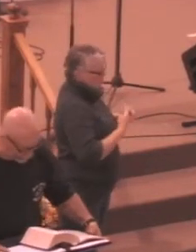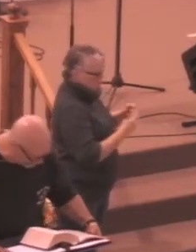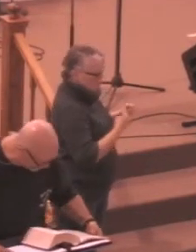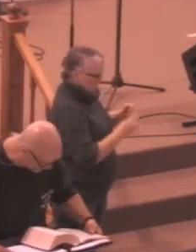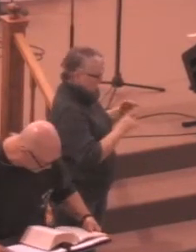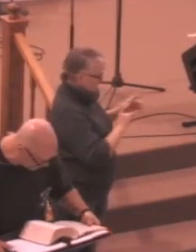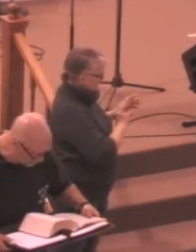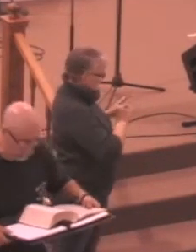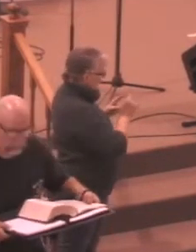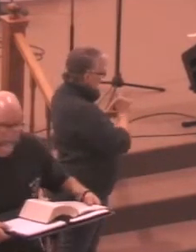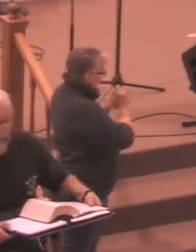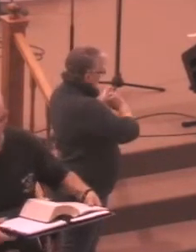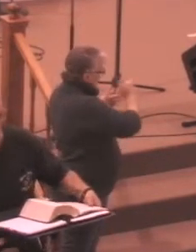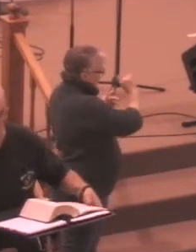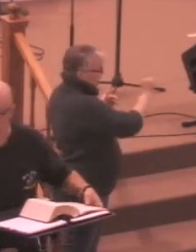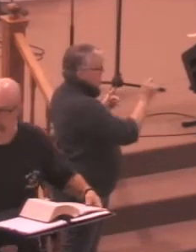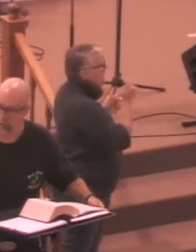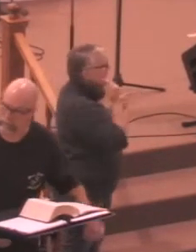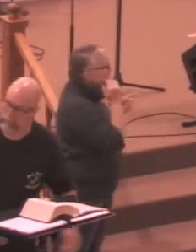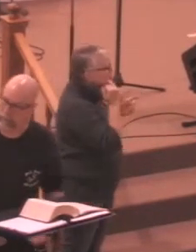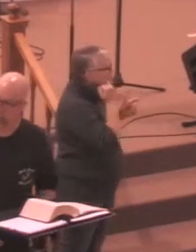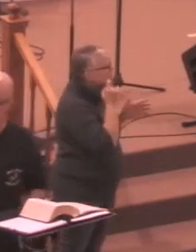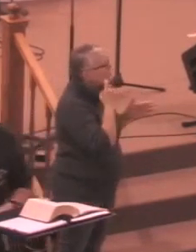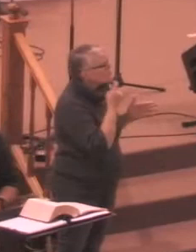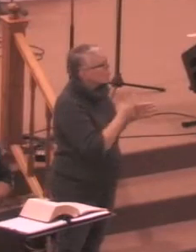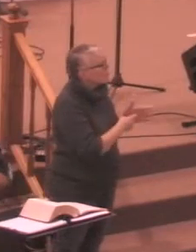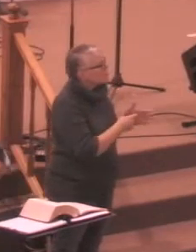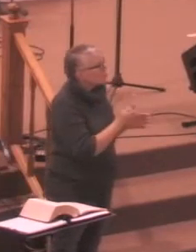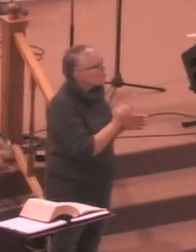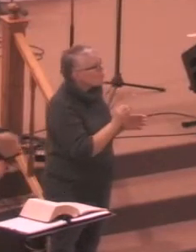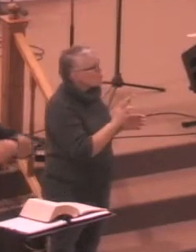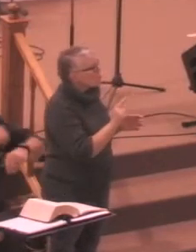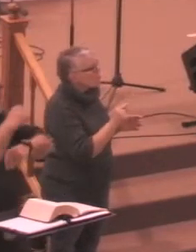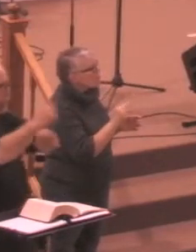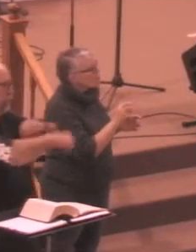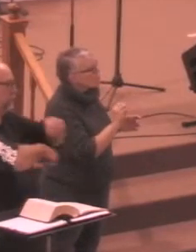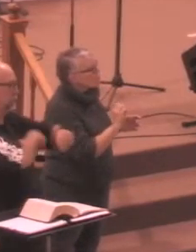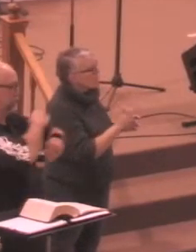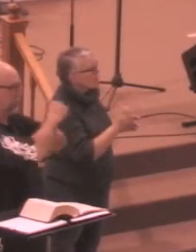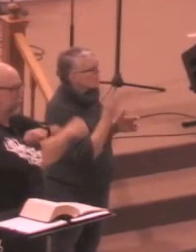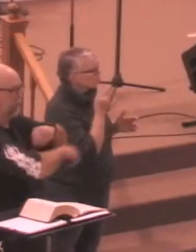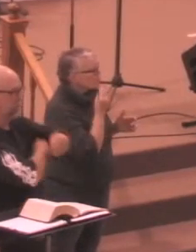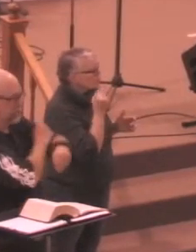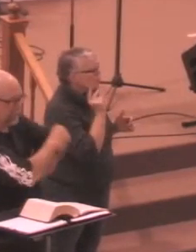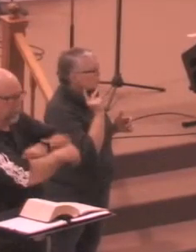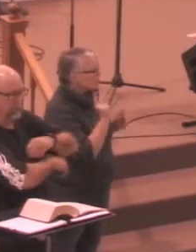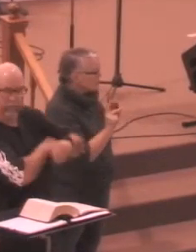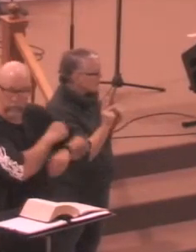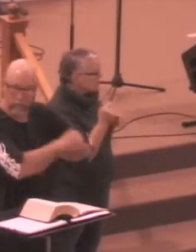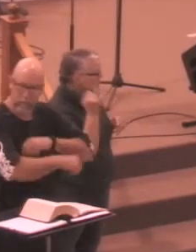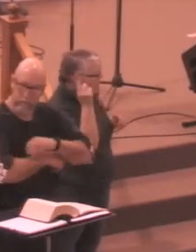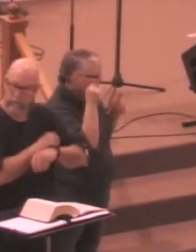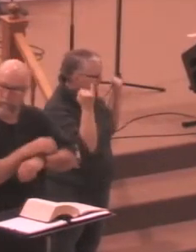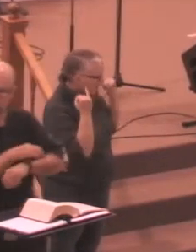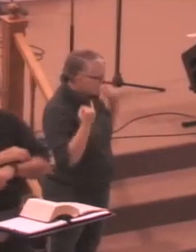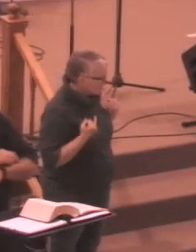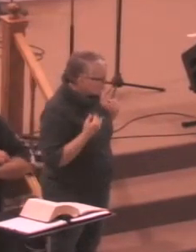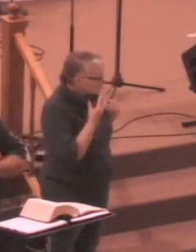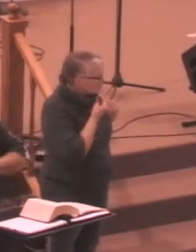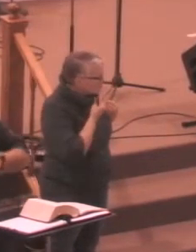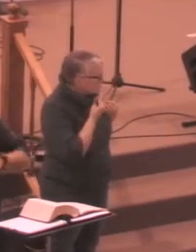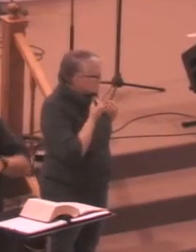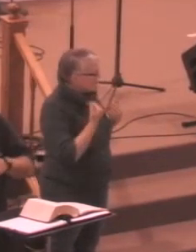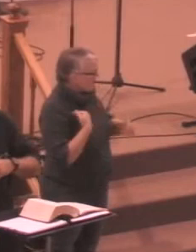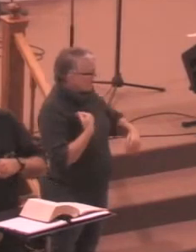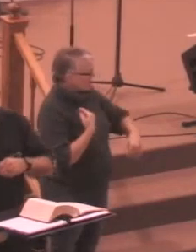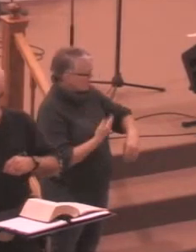ever noticed the Orthodox Jews. The Orthodox Jews wrap stuff on their forearms. They